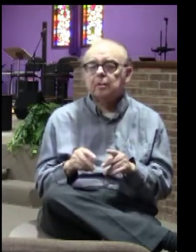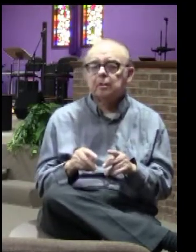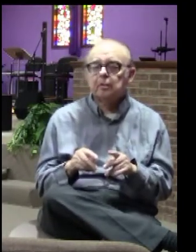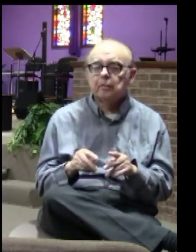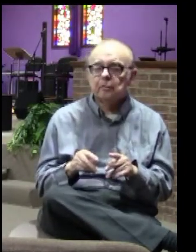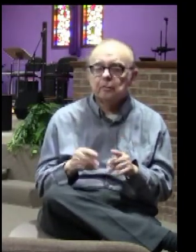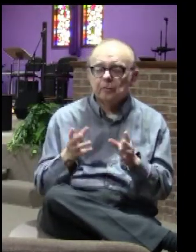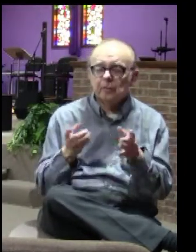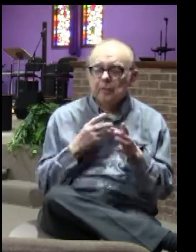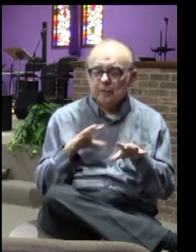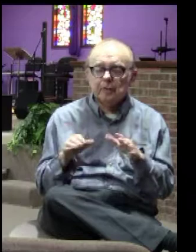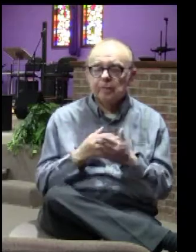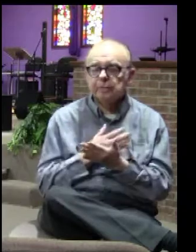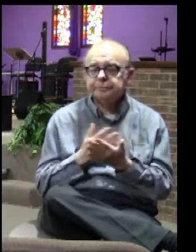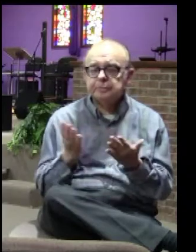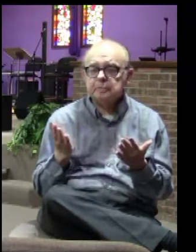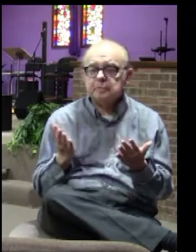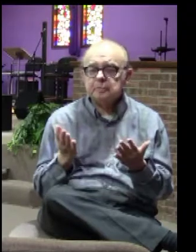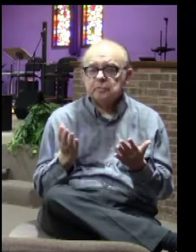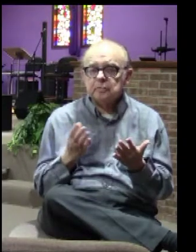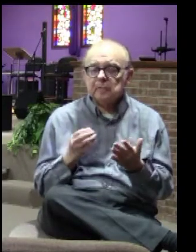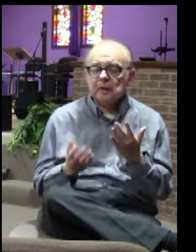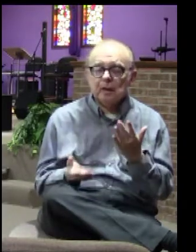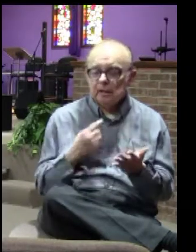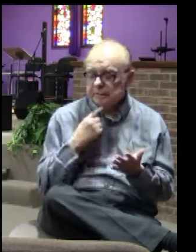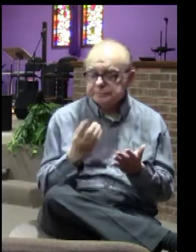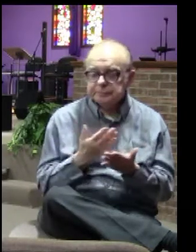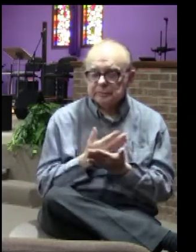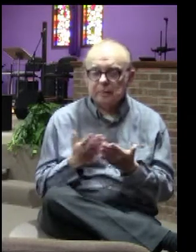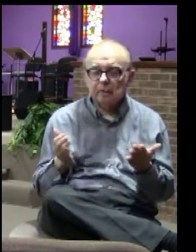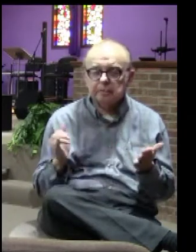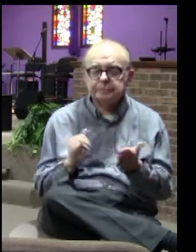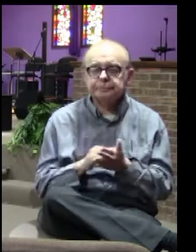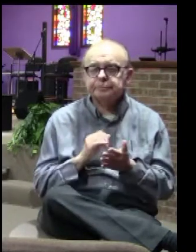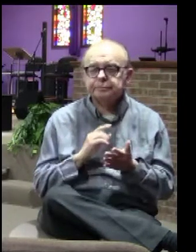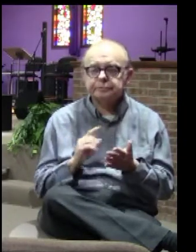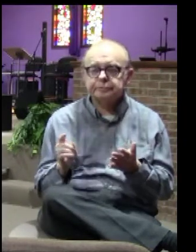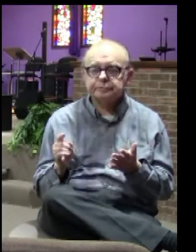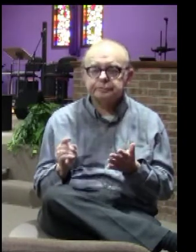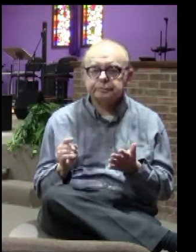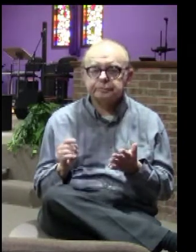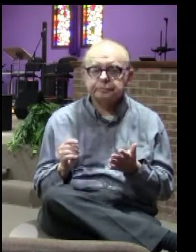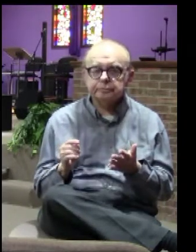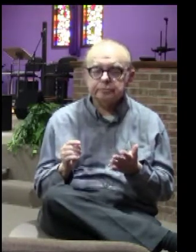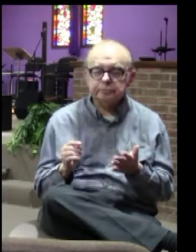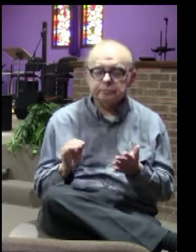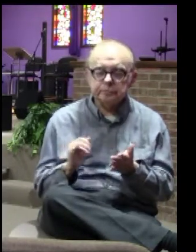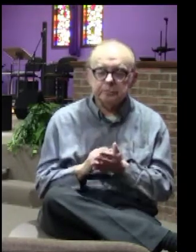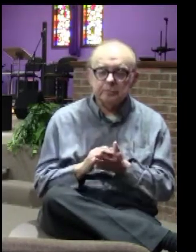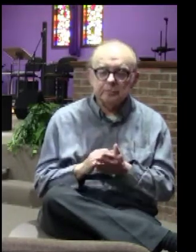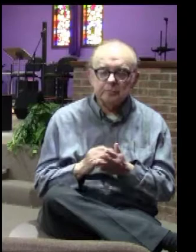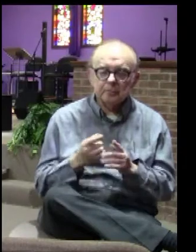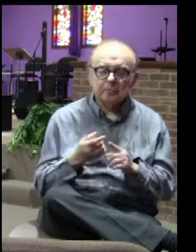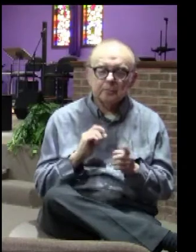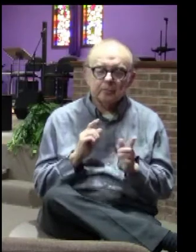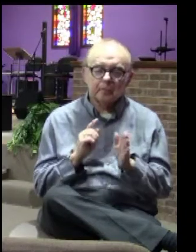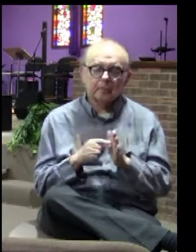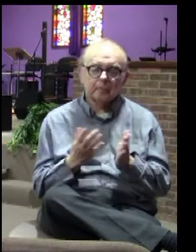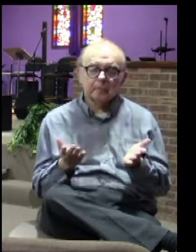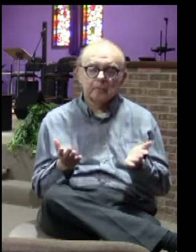and He's wanting you to do these things. And may I say something to you all, that from the